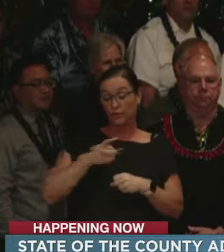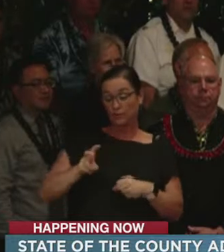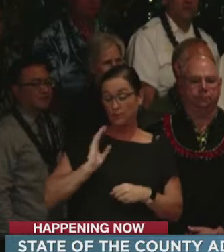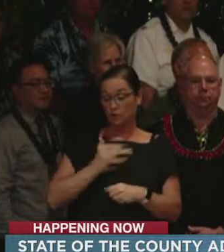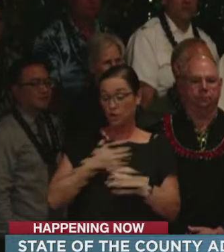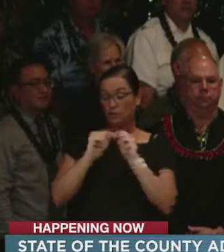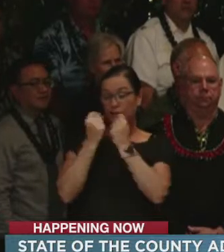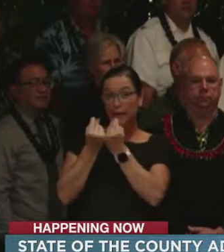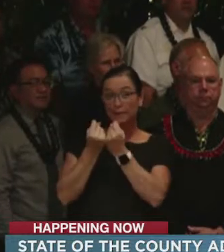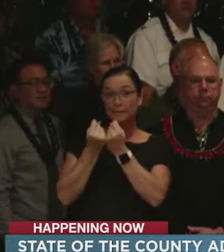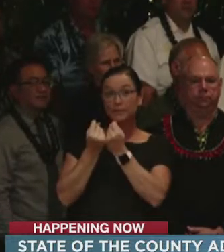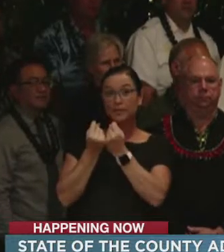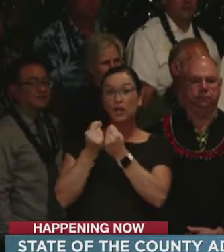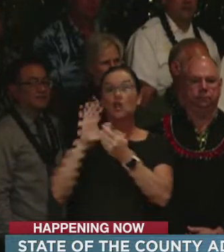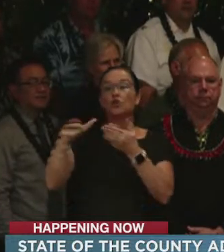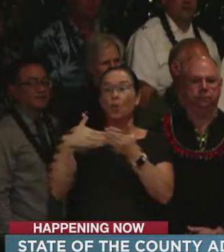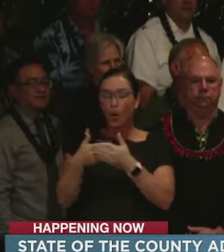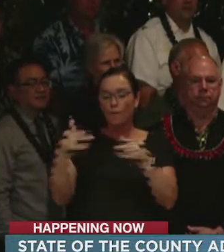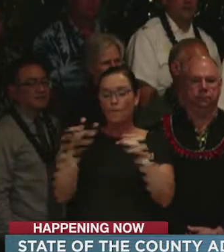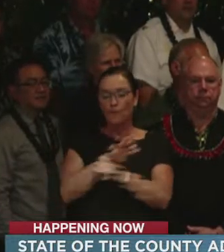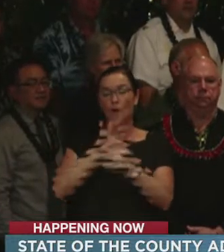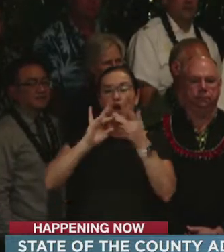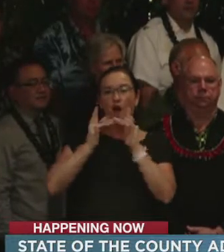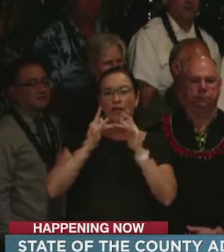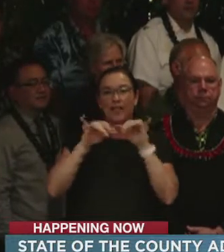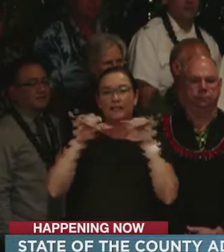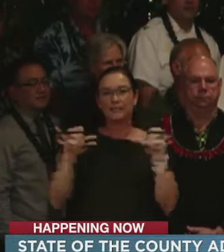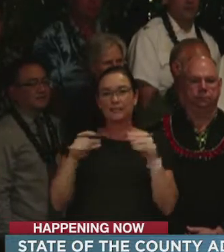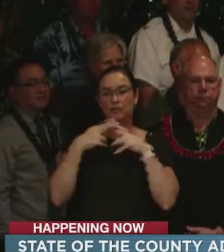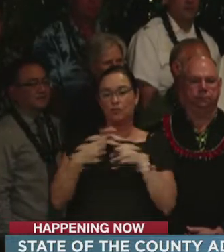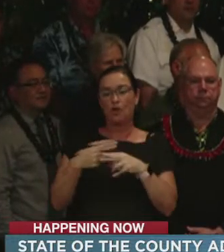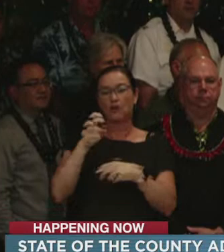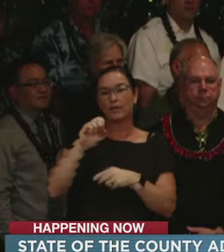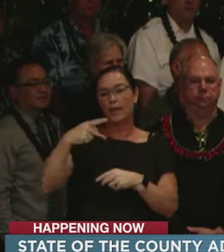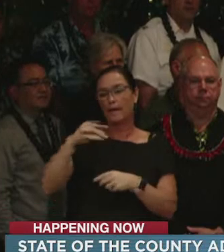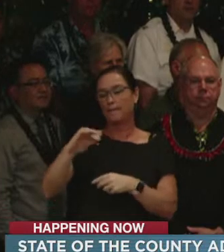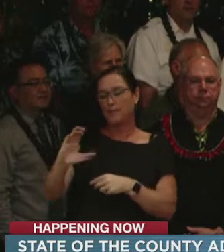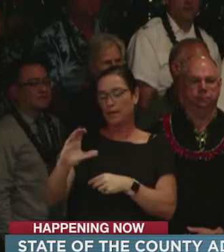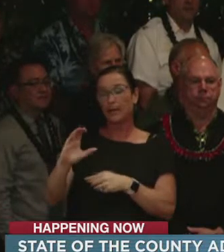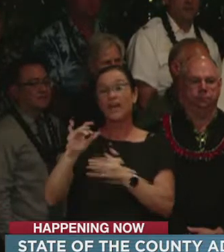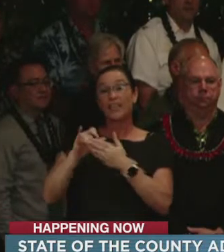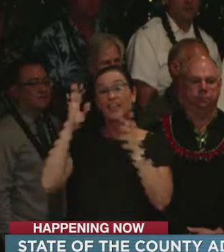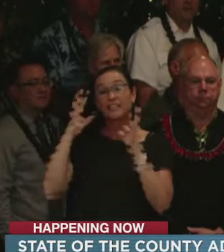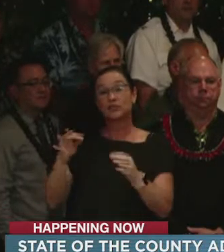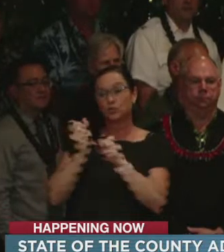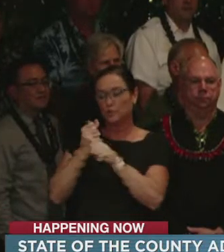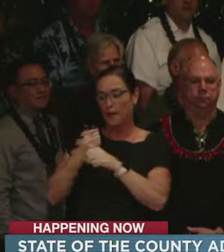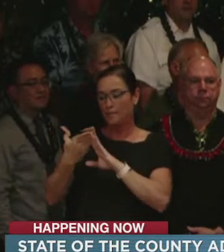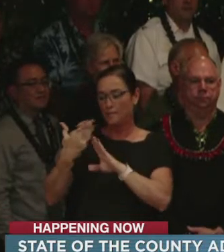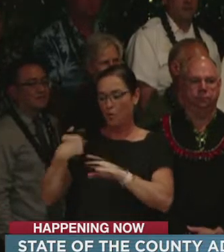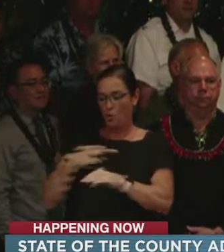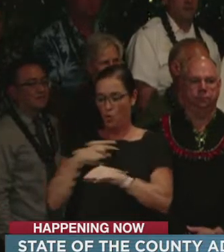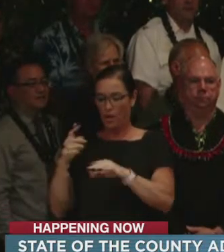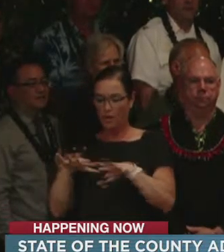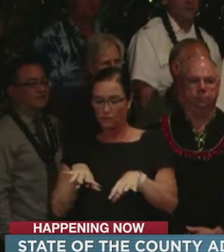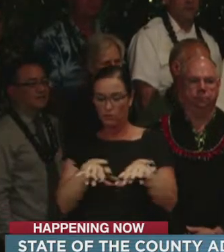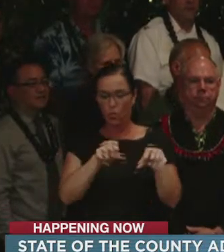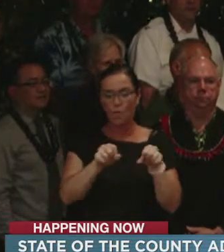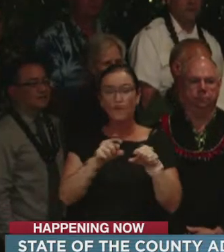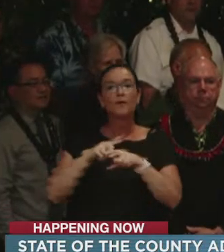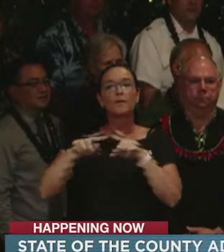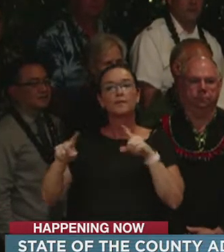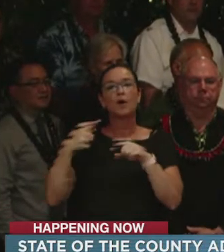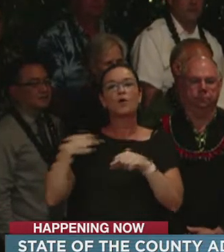to the all-online permitting system known as EPIC, a decision that was made before our time but accomplished